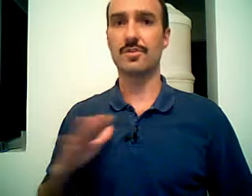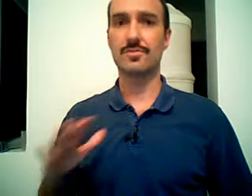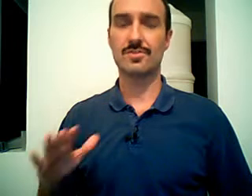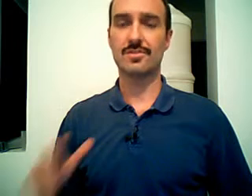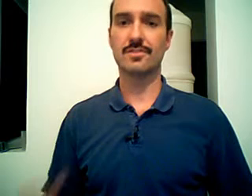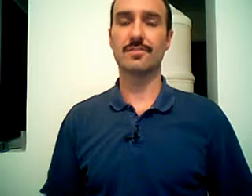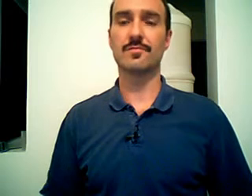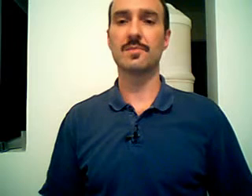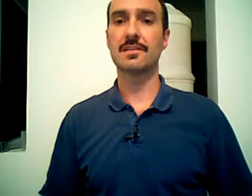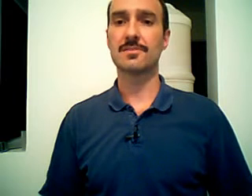those different meanings.